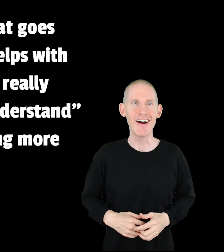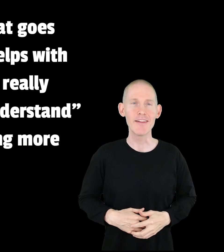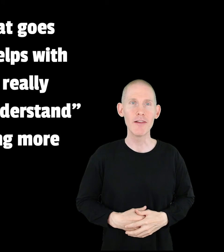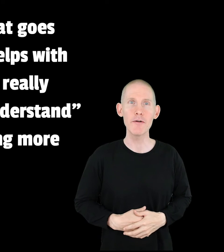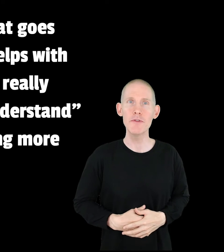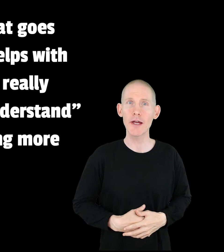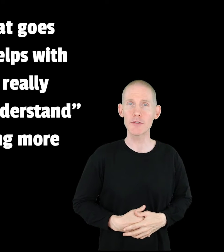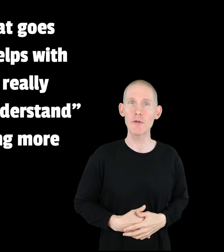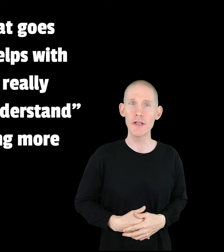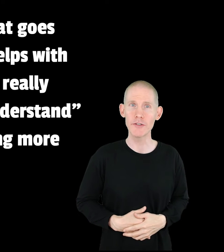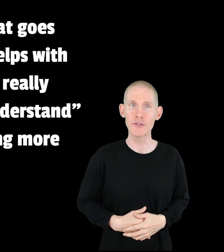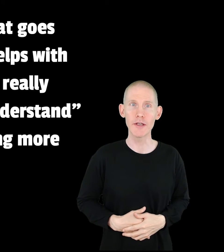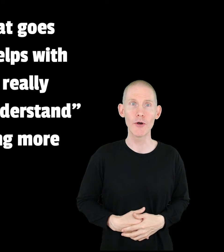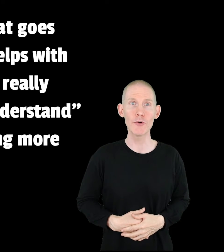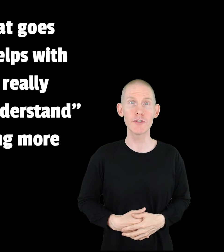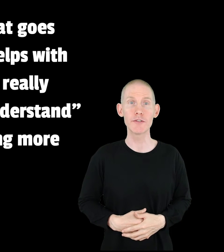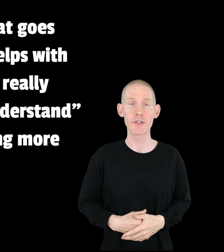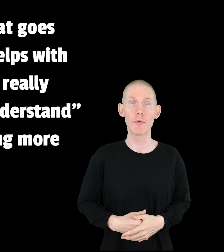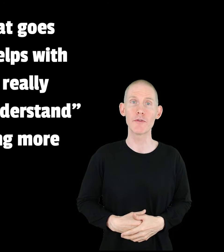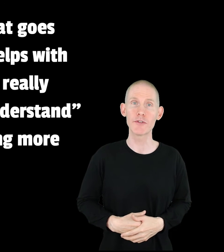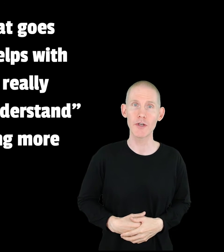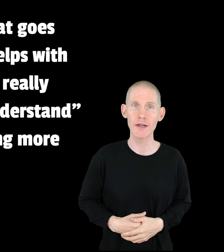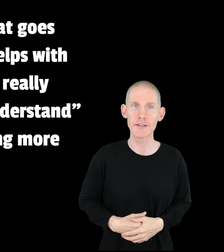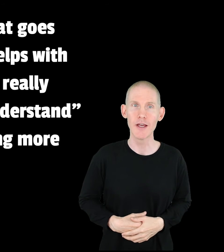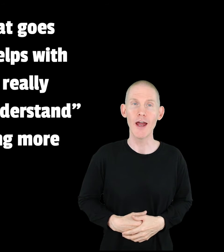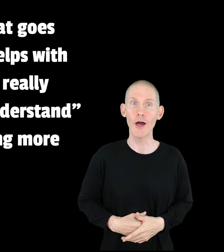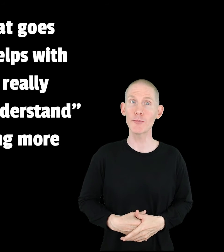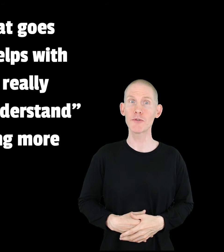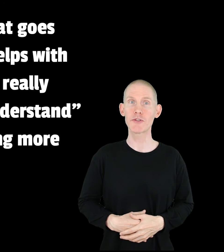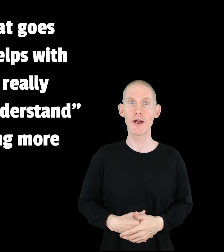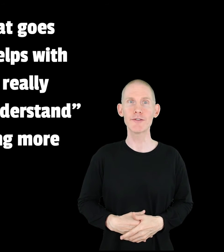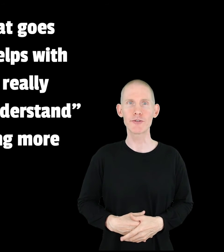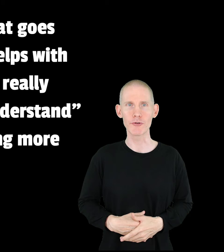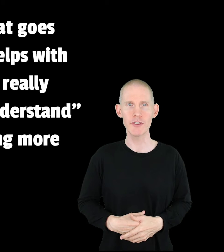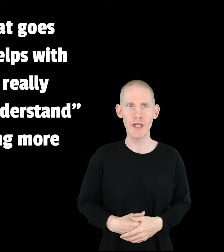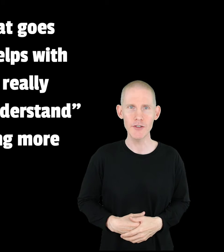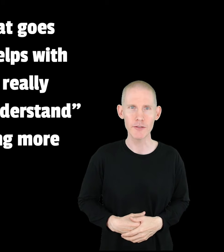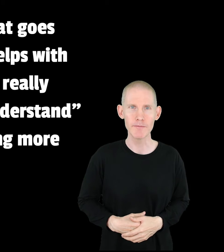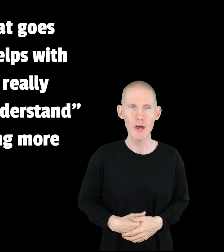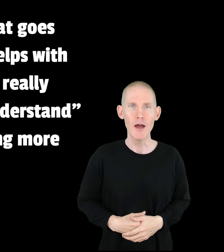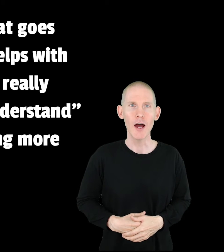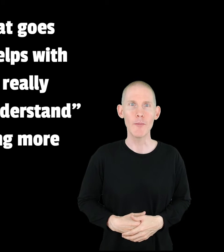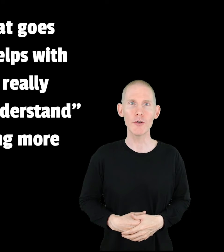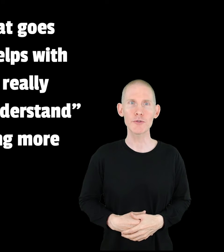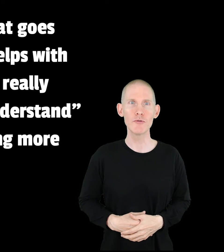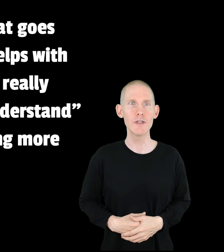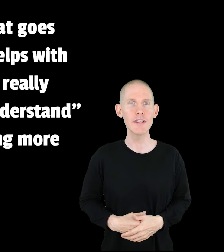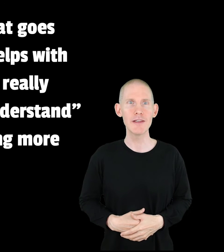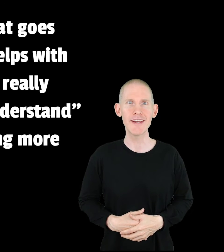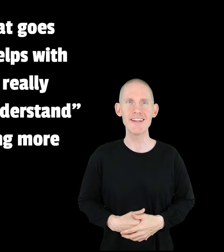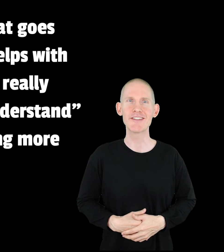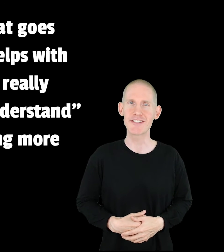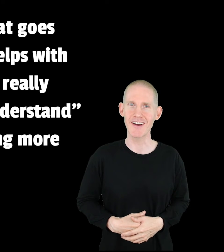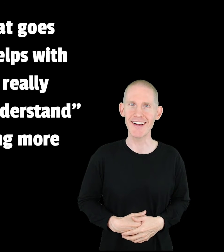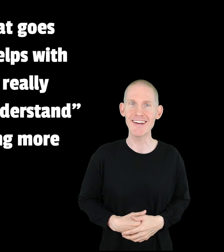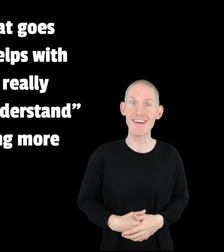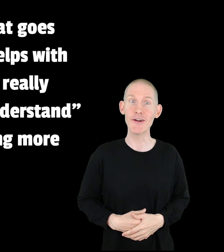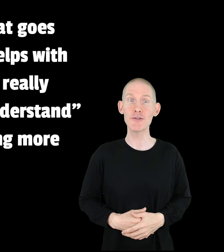I love the explanation that goes into some of the signs, helps with sign association. I'm also really liking the sign and